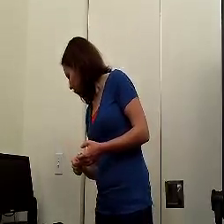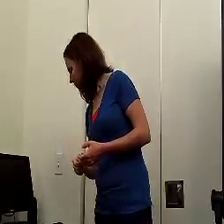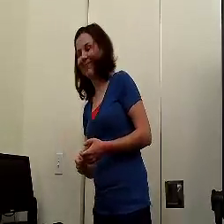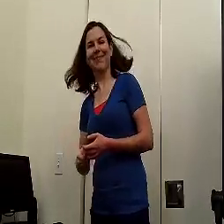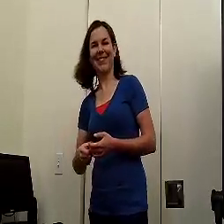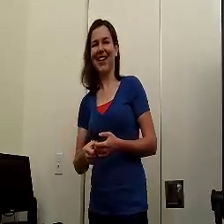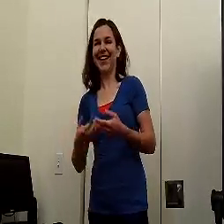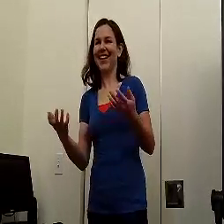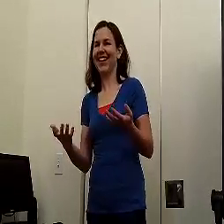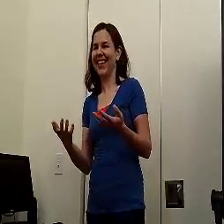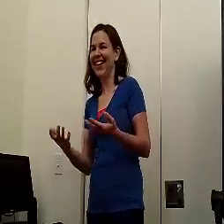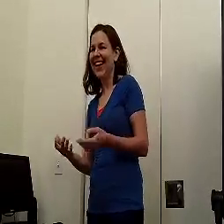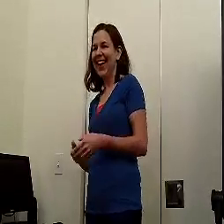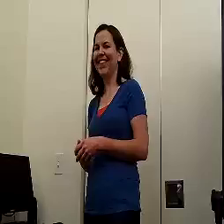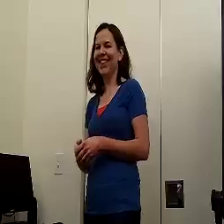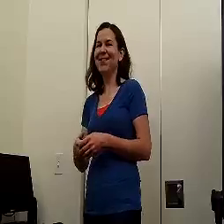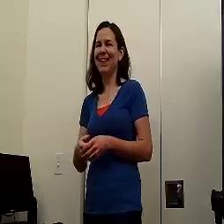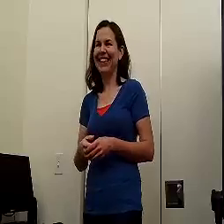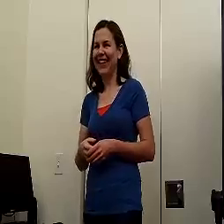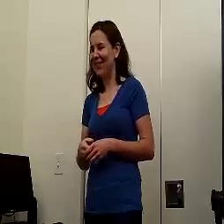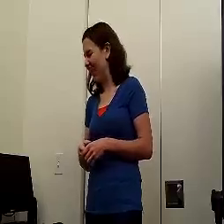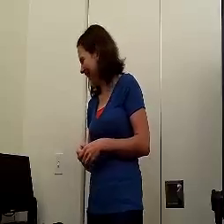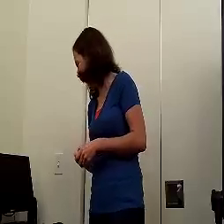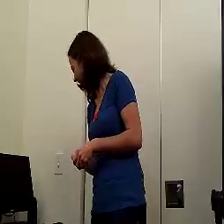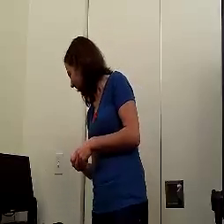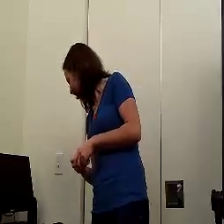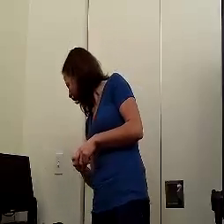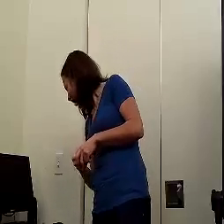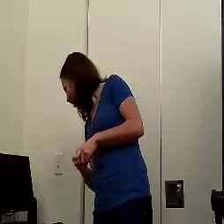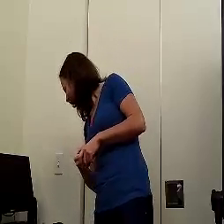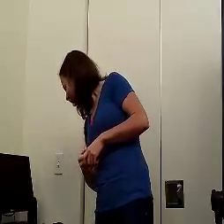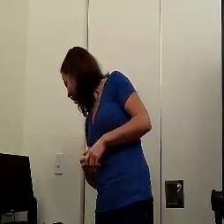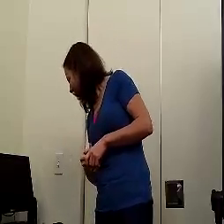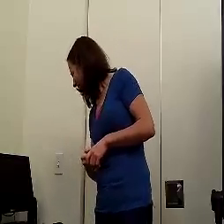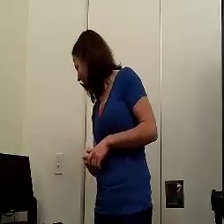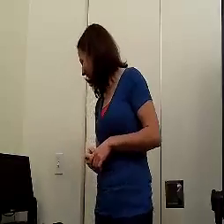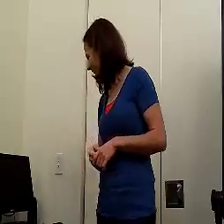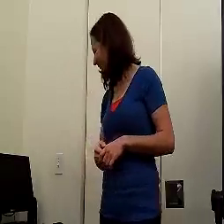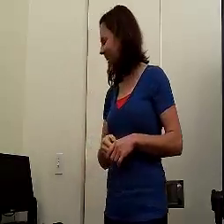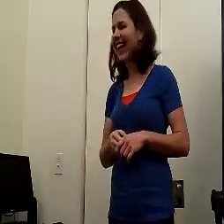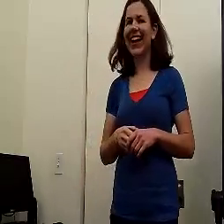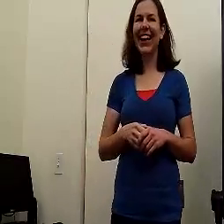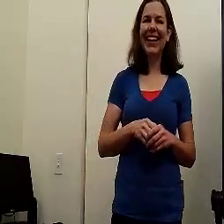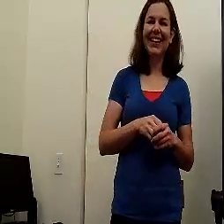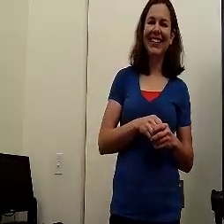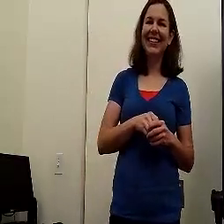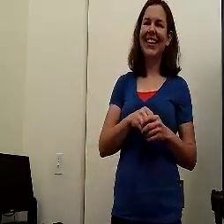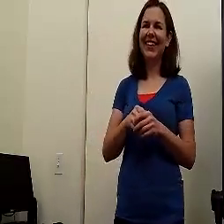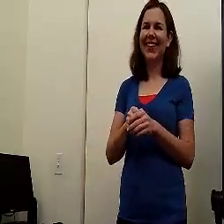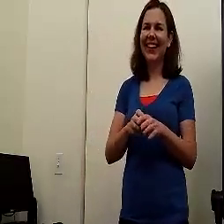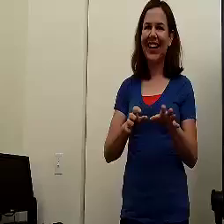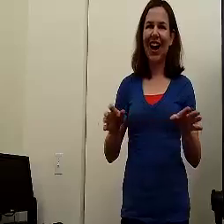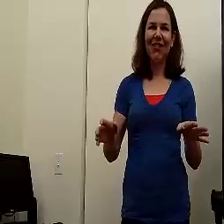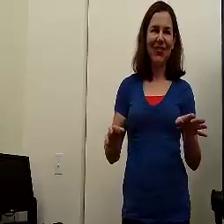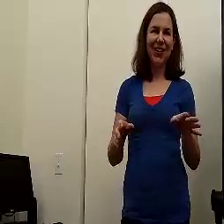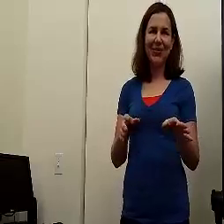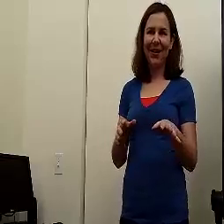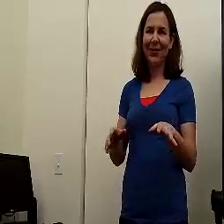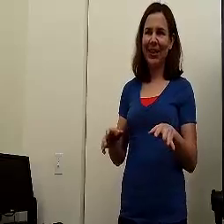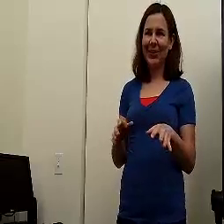There you go. What are you buzzing it for? Okay, here's another common one you probably use